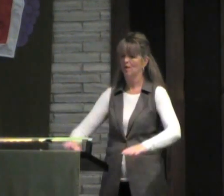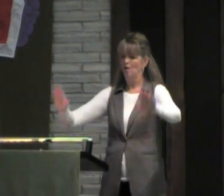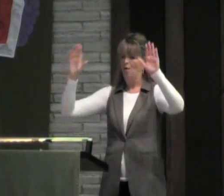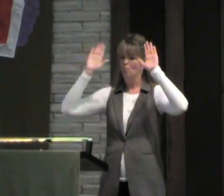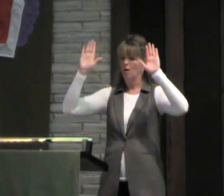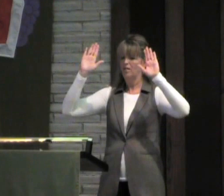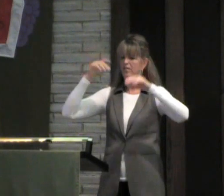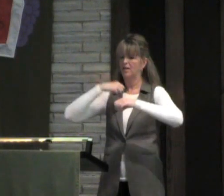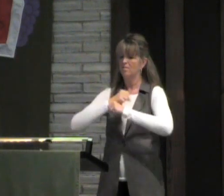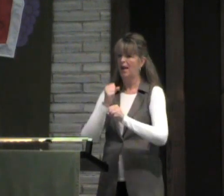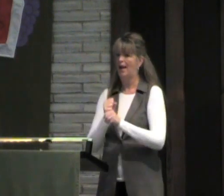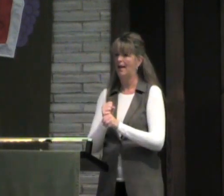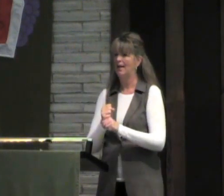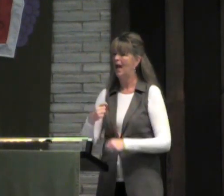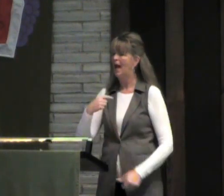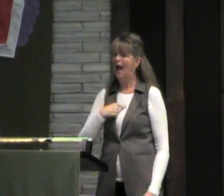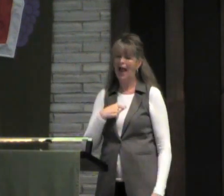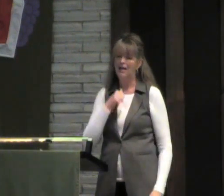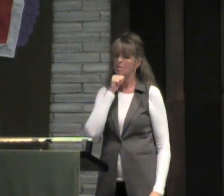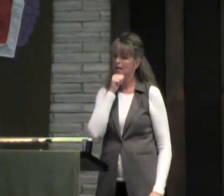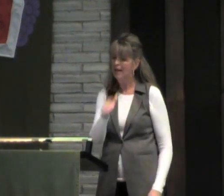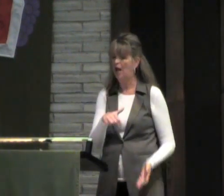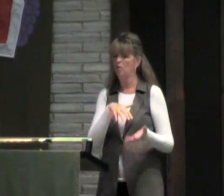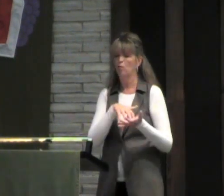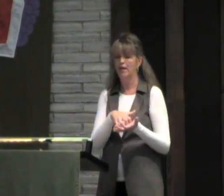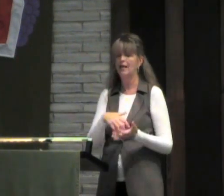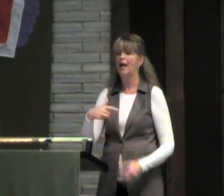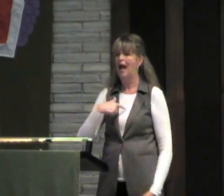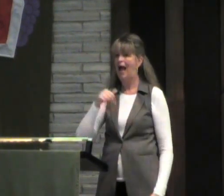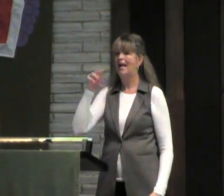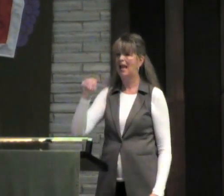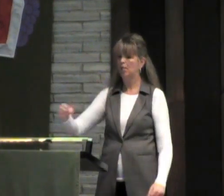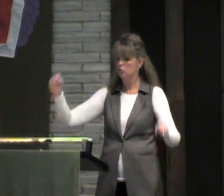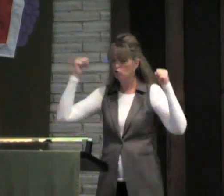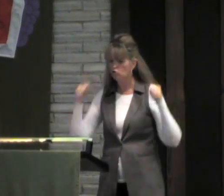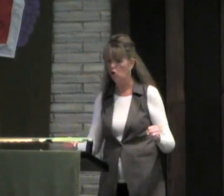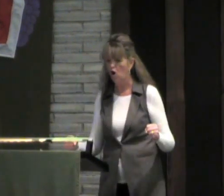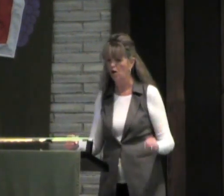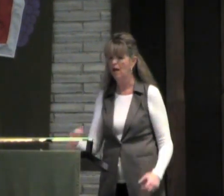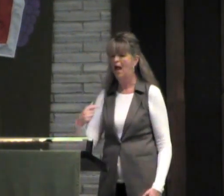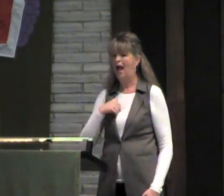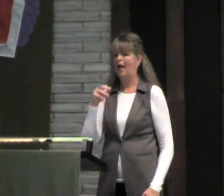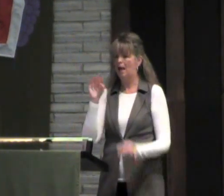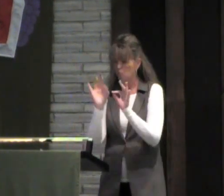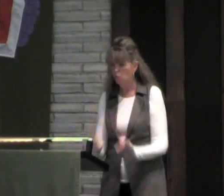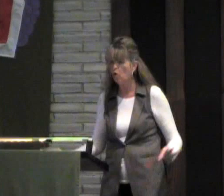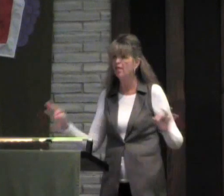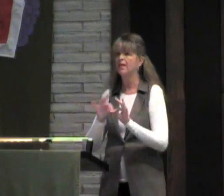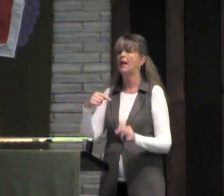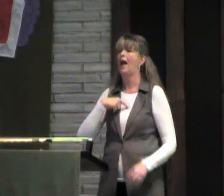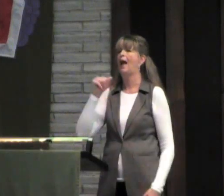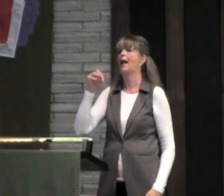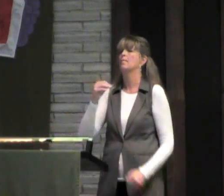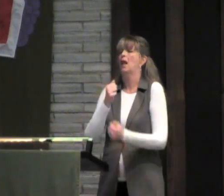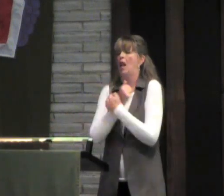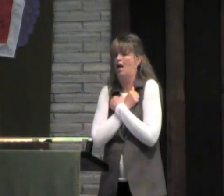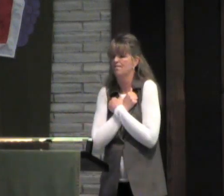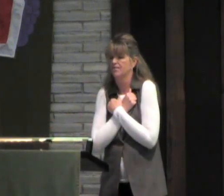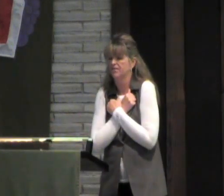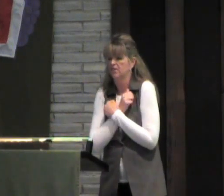I am wonderfully made. I am not weak. I am strong. I am have